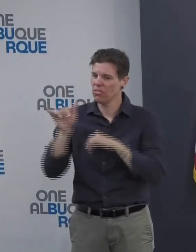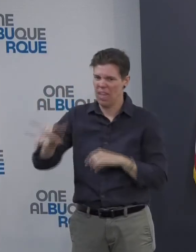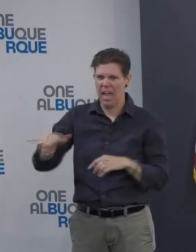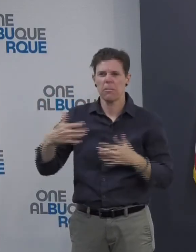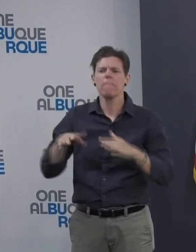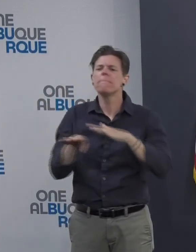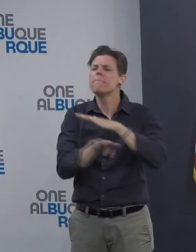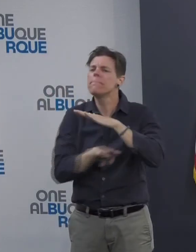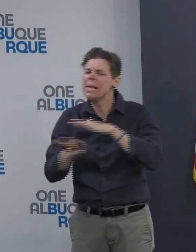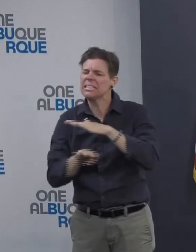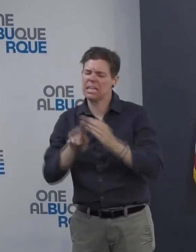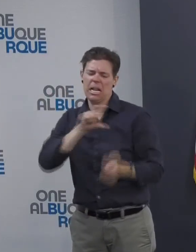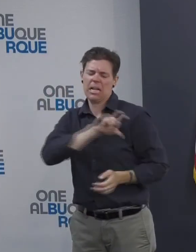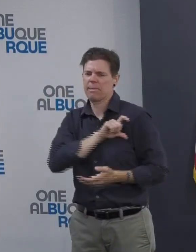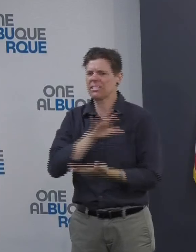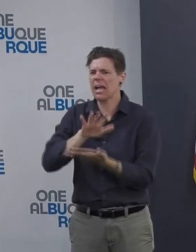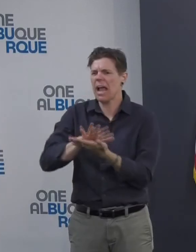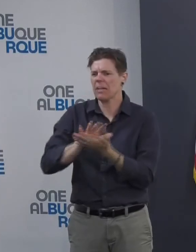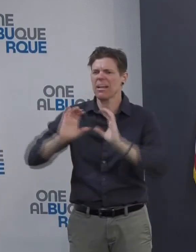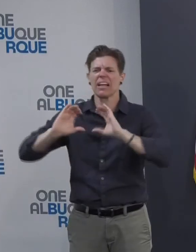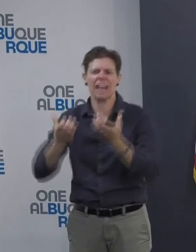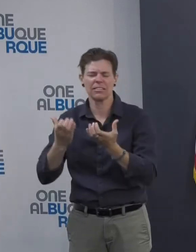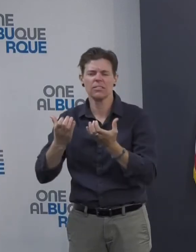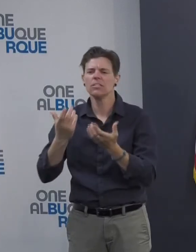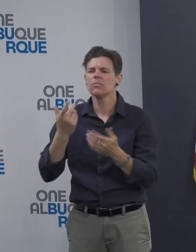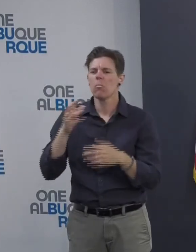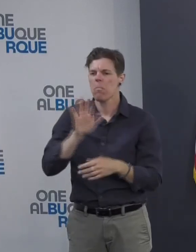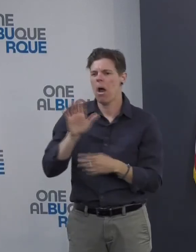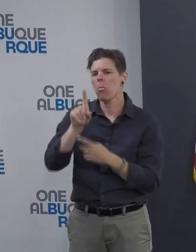are looking for that,